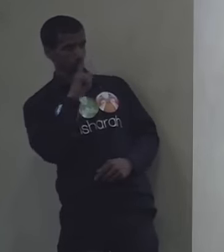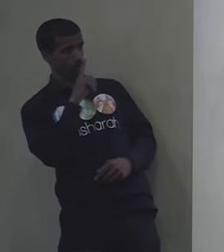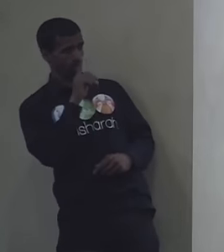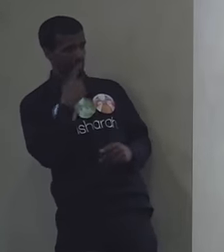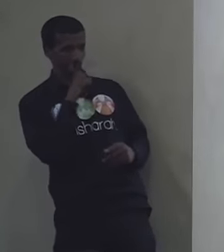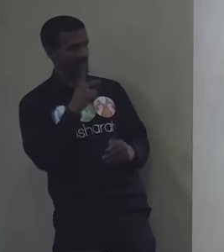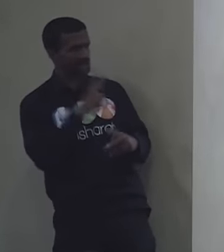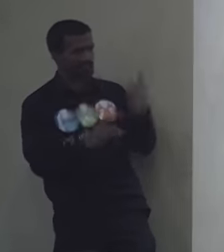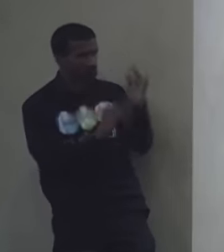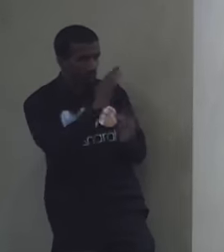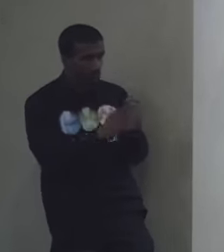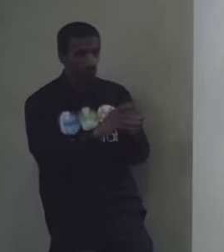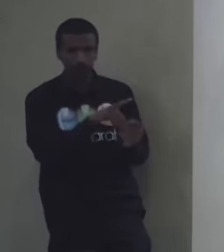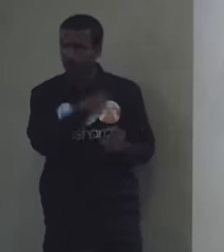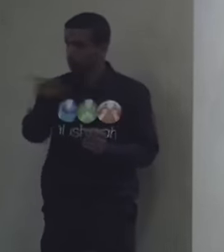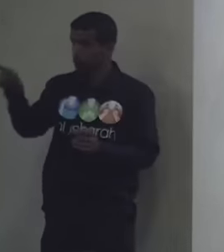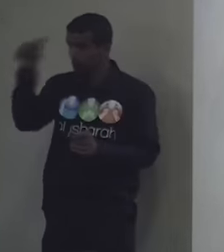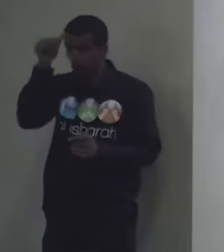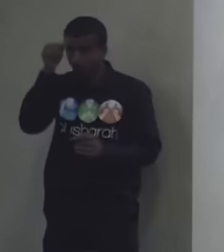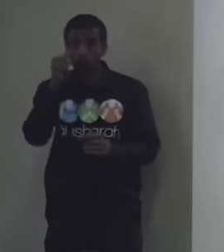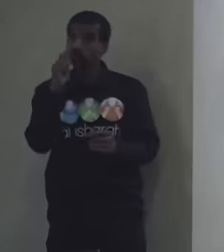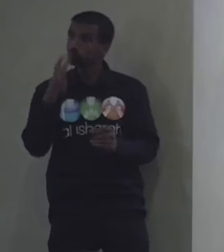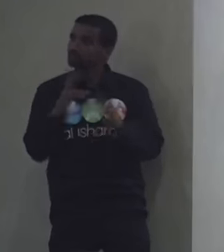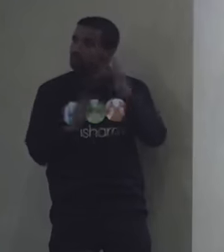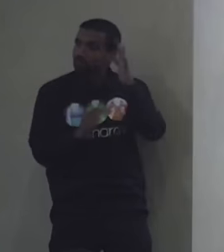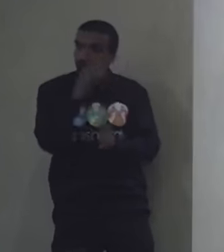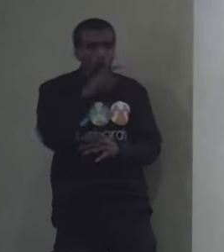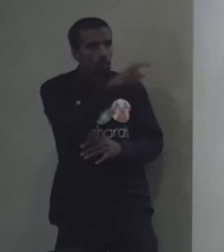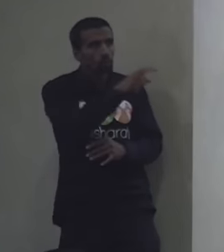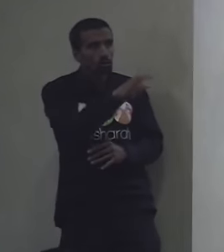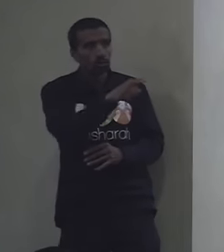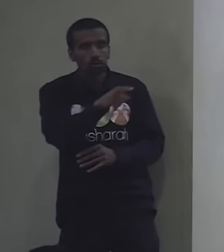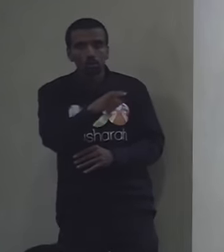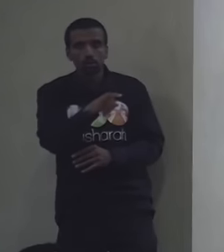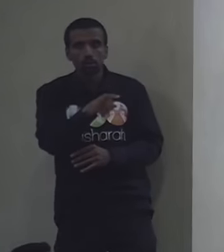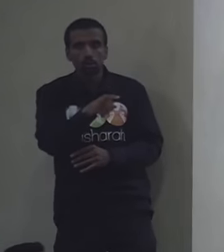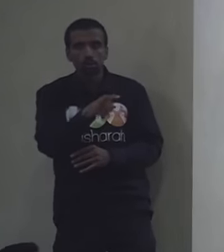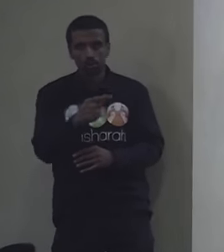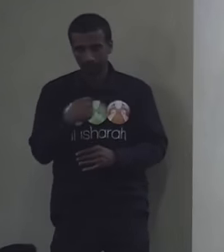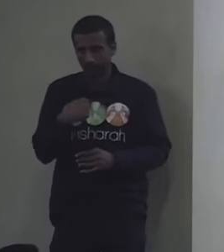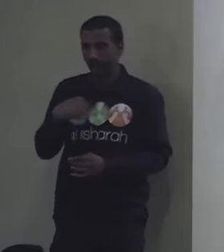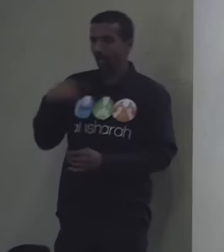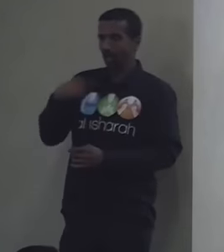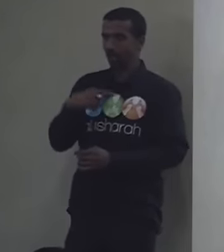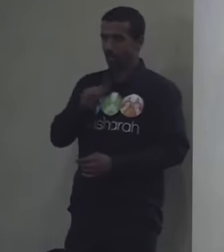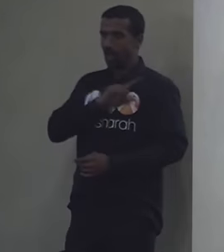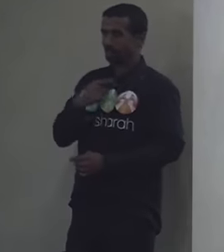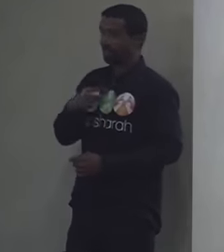there. And then somebody comes and tells you, but you didn't see a fire. How do you know? I have ilm al-yaqeen, you idiot.